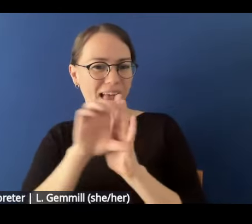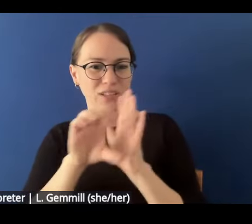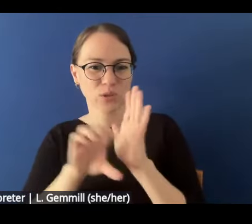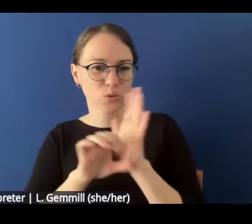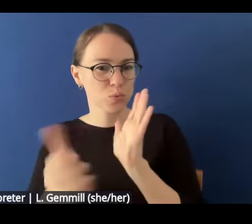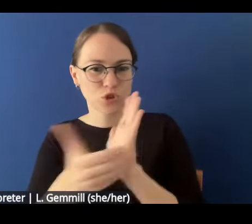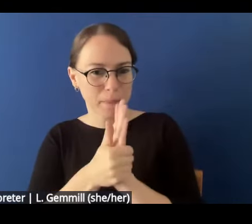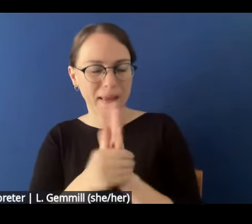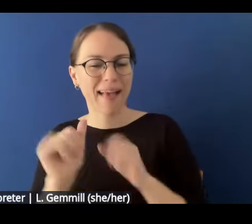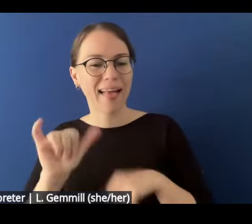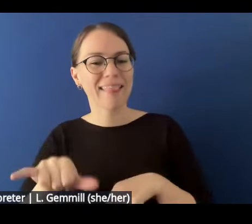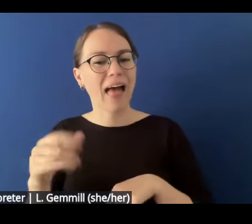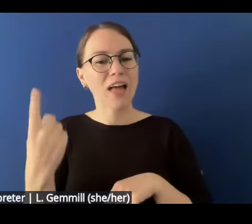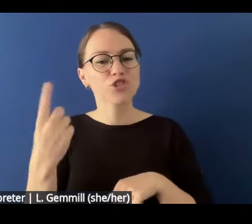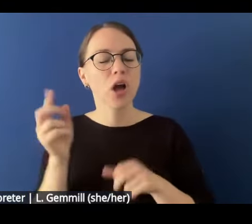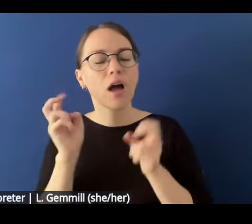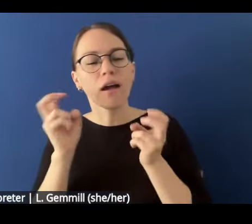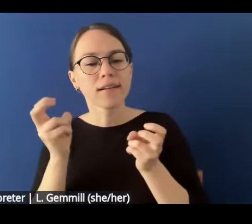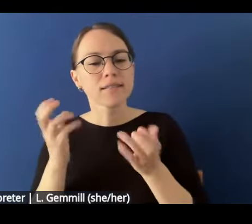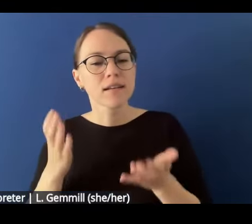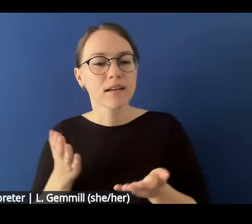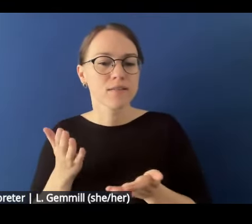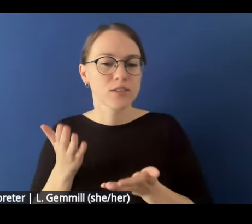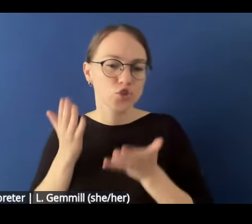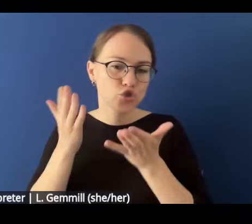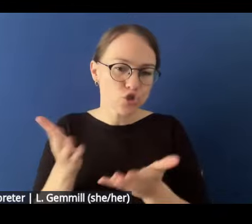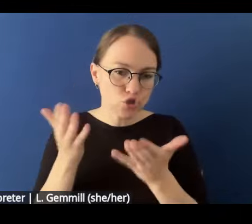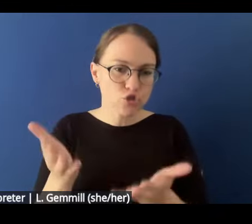incorporating suggestions on the form of the petition.